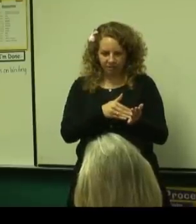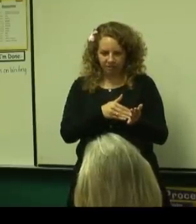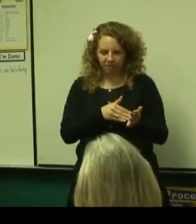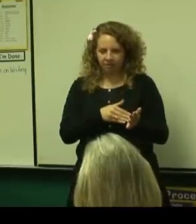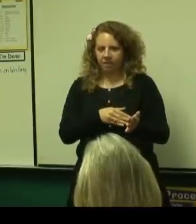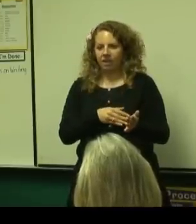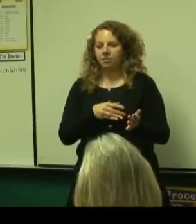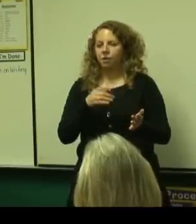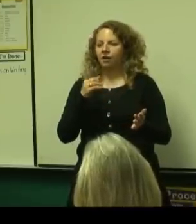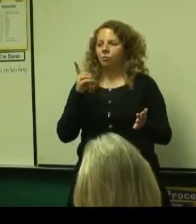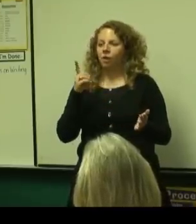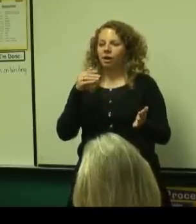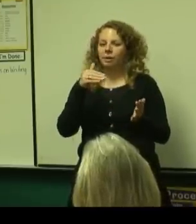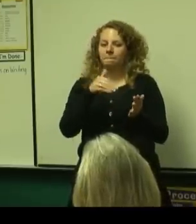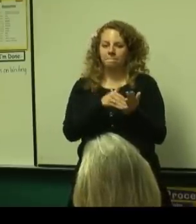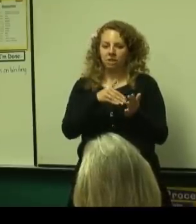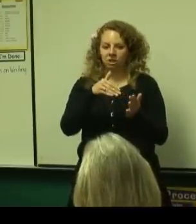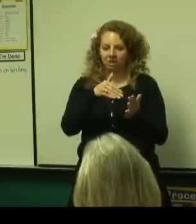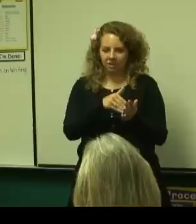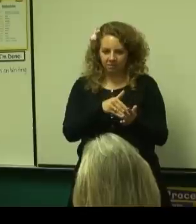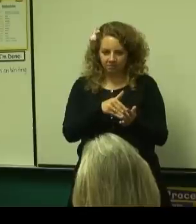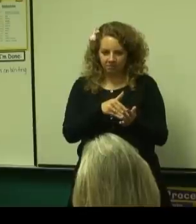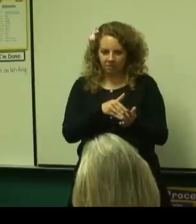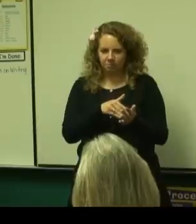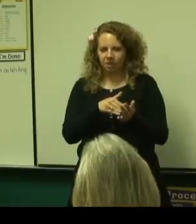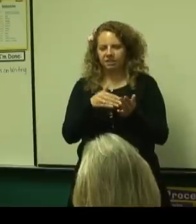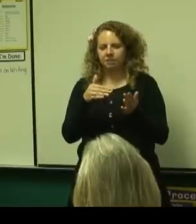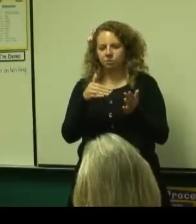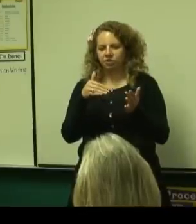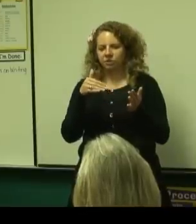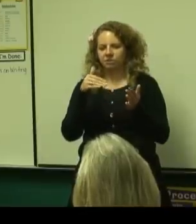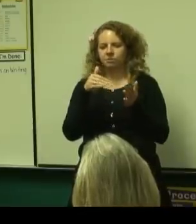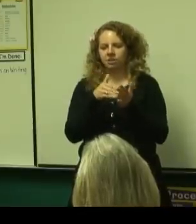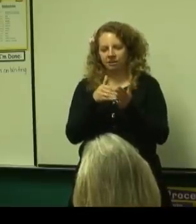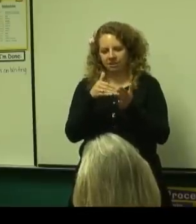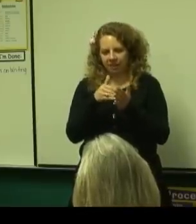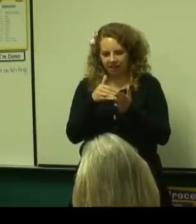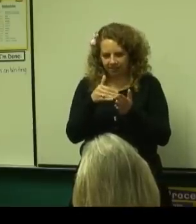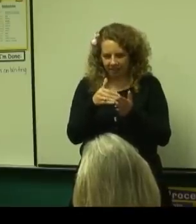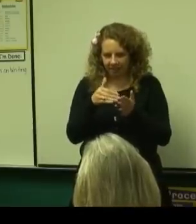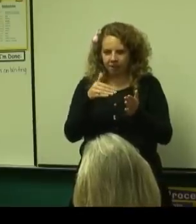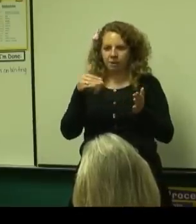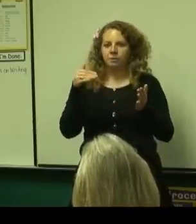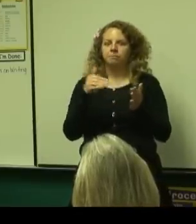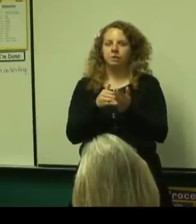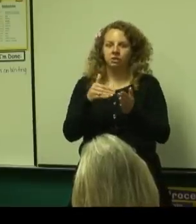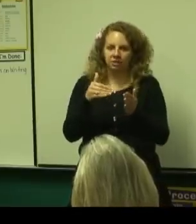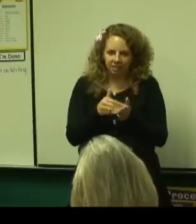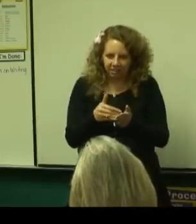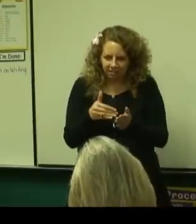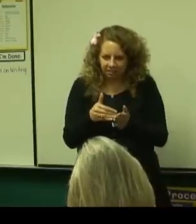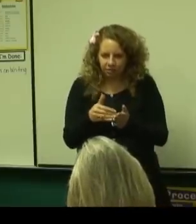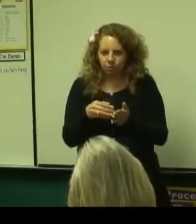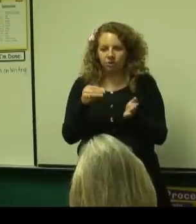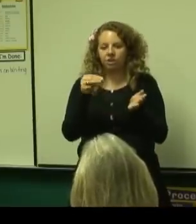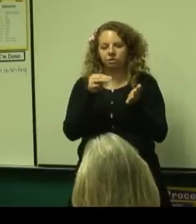and then you have 1 million. A lot of times whenever you see million, it's kind of like million, or they do